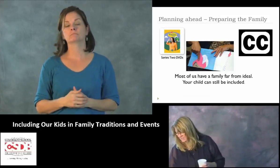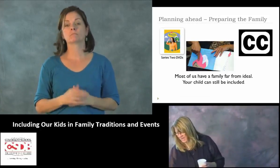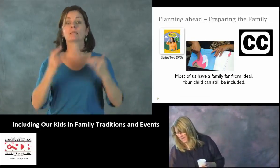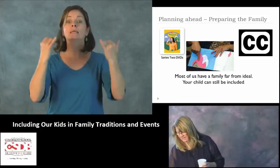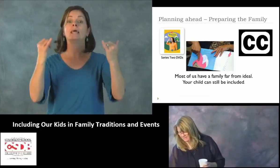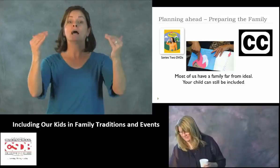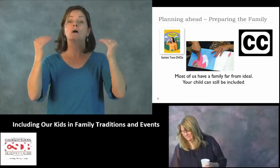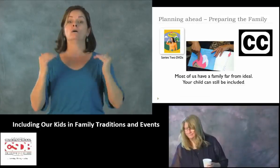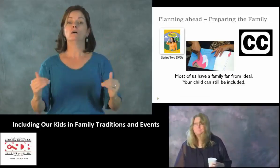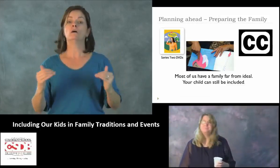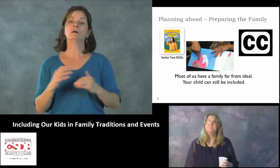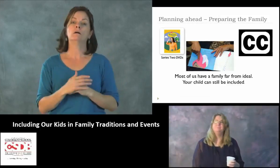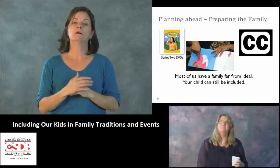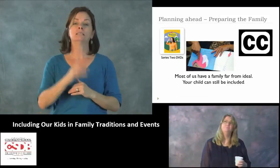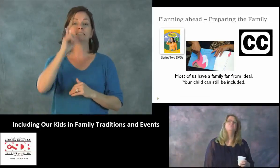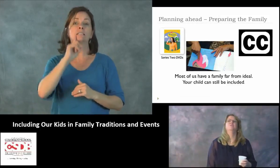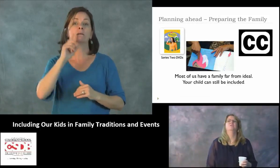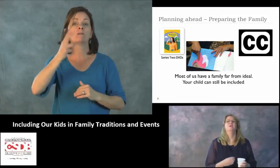Let's look at